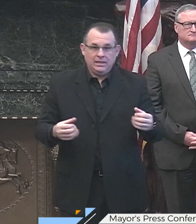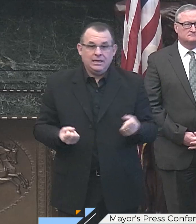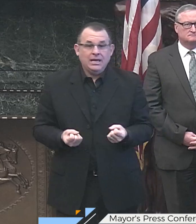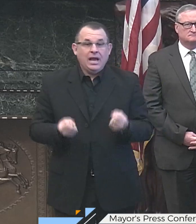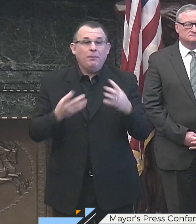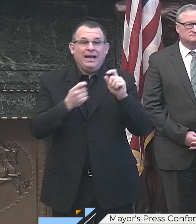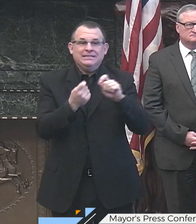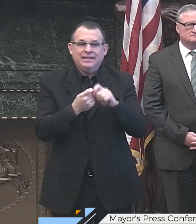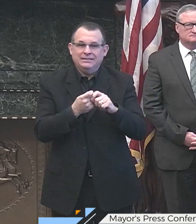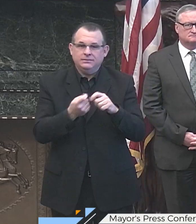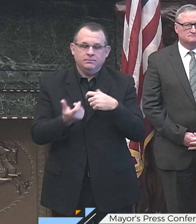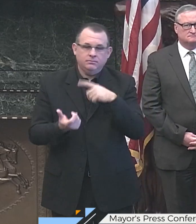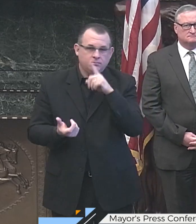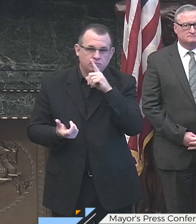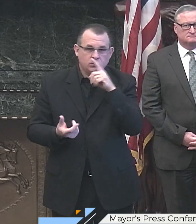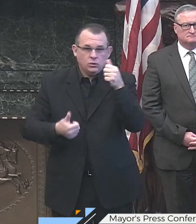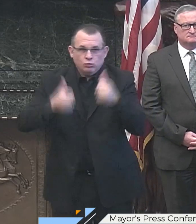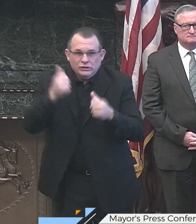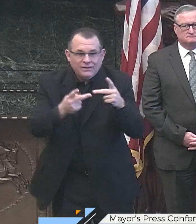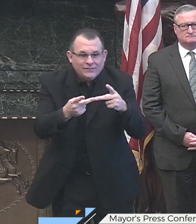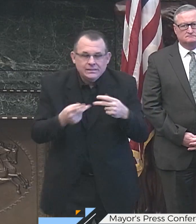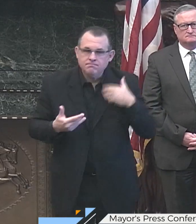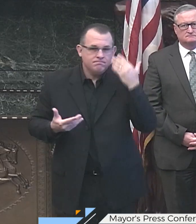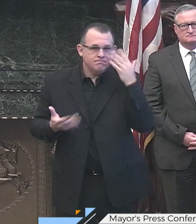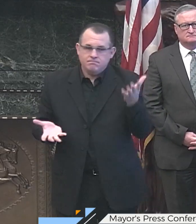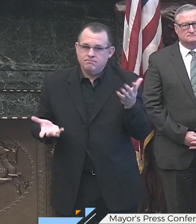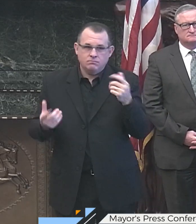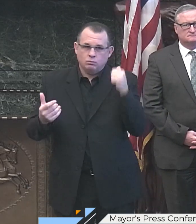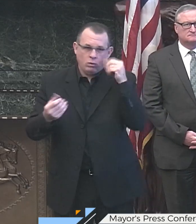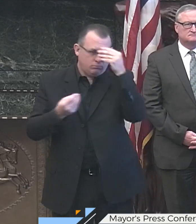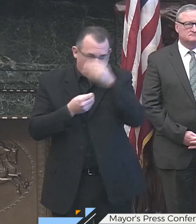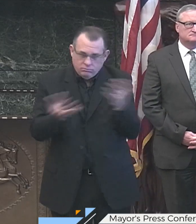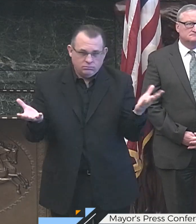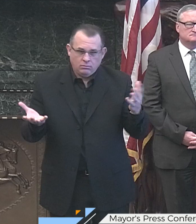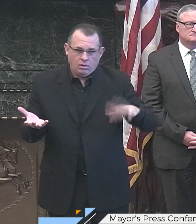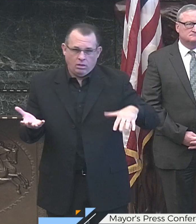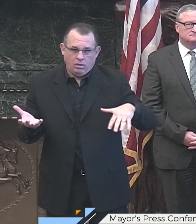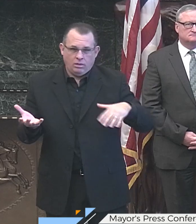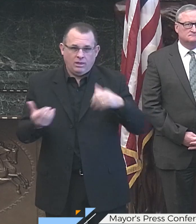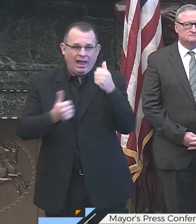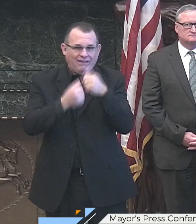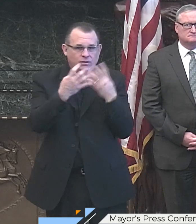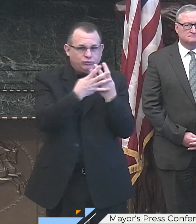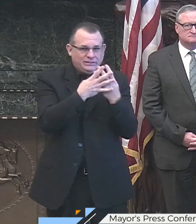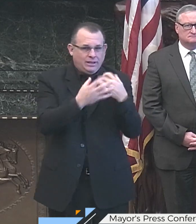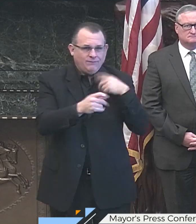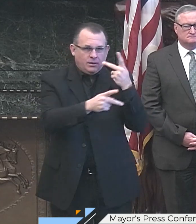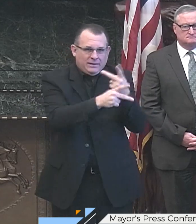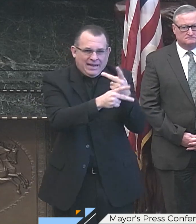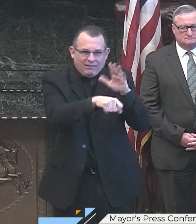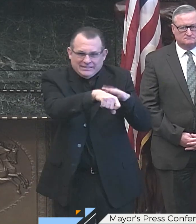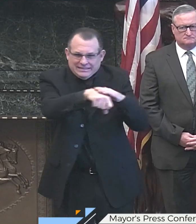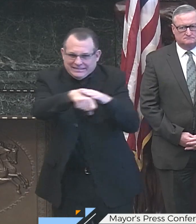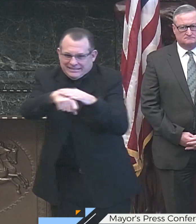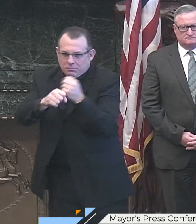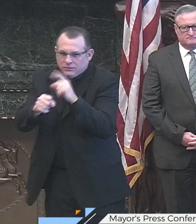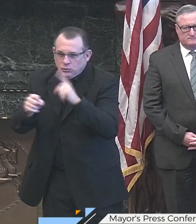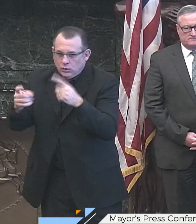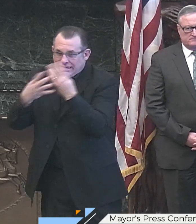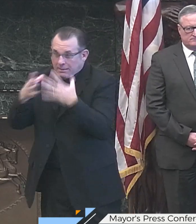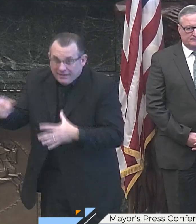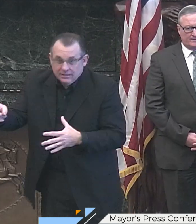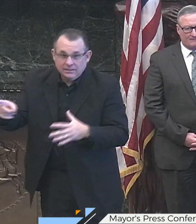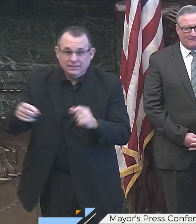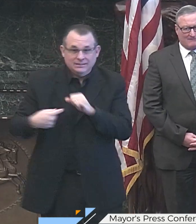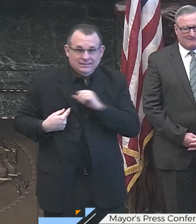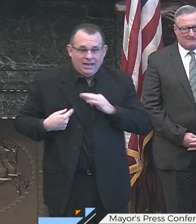at what facility, but know that the prisons are taking every precaution to make sure that both the inmates and their staff are protected.